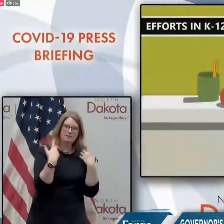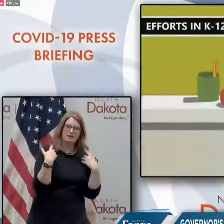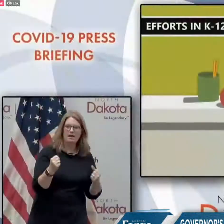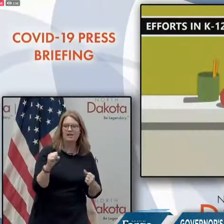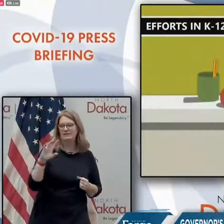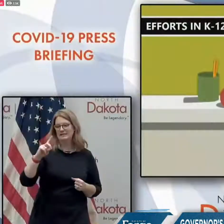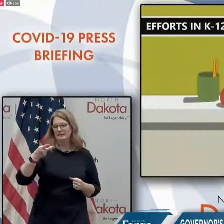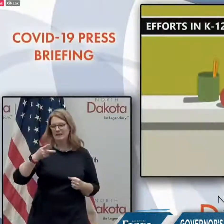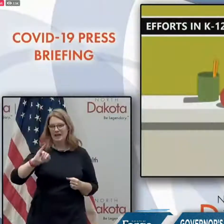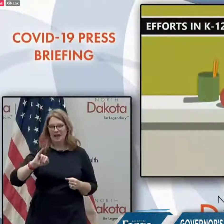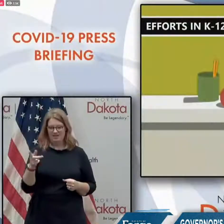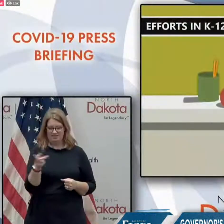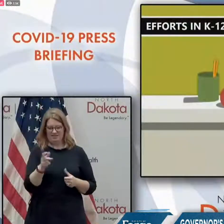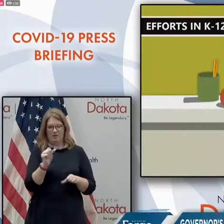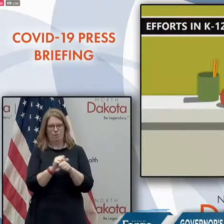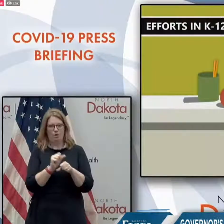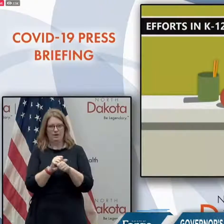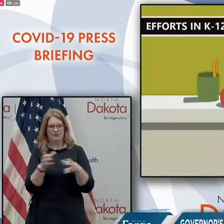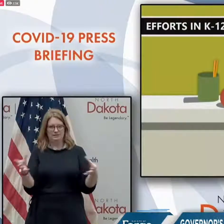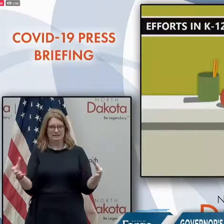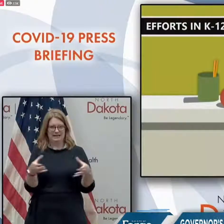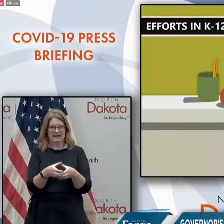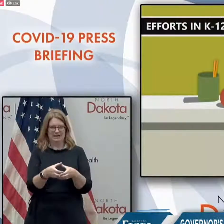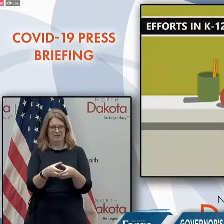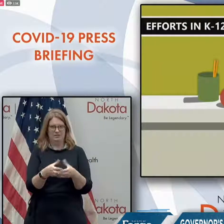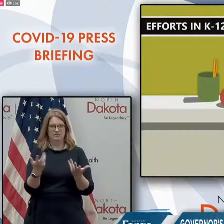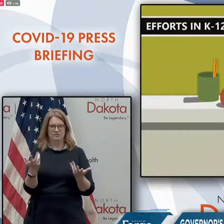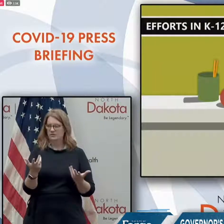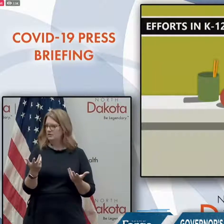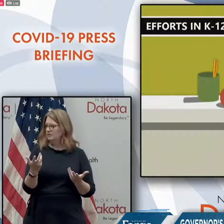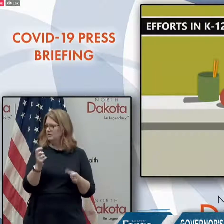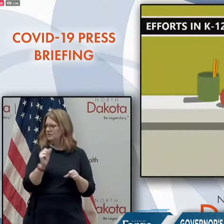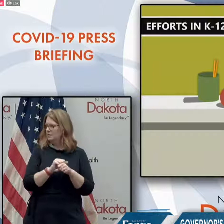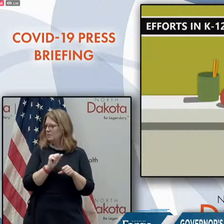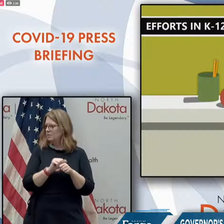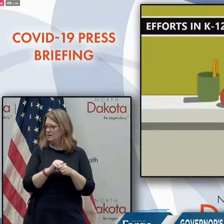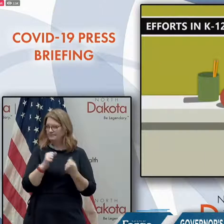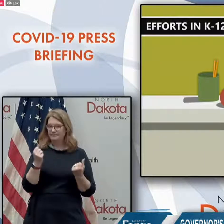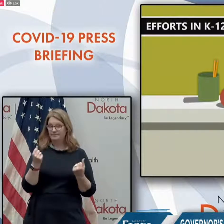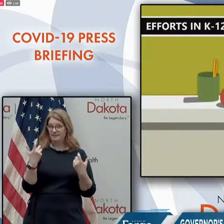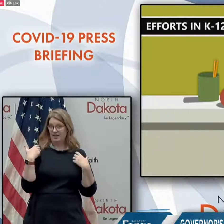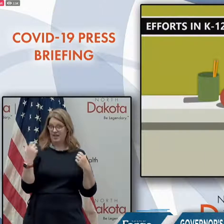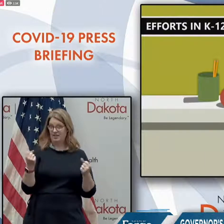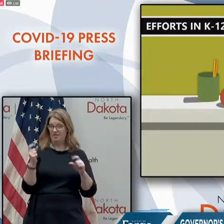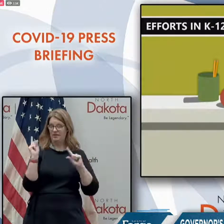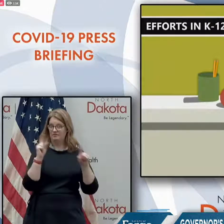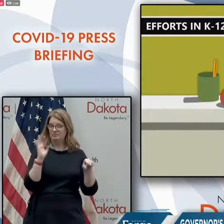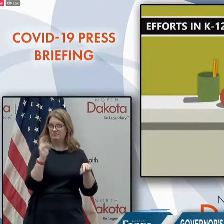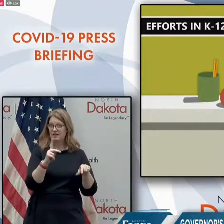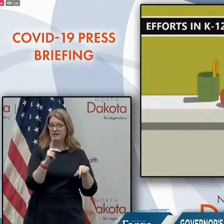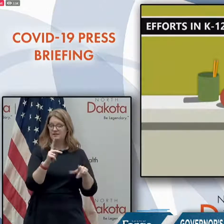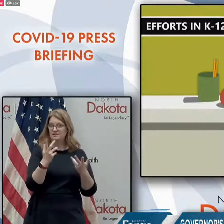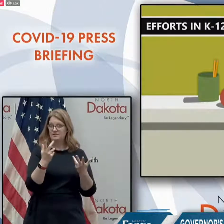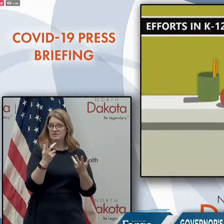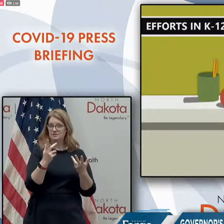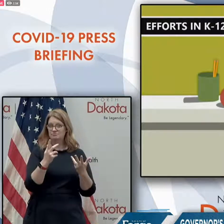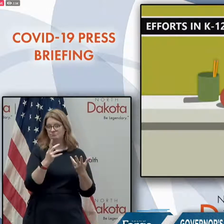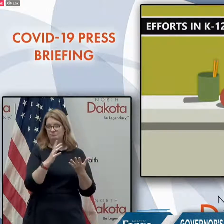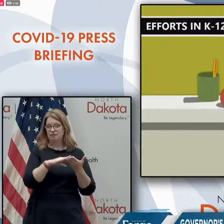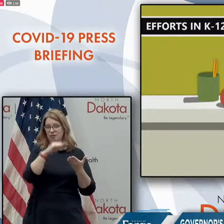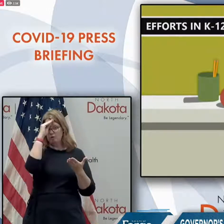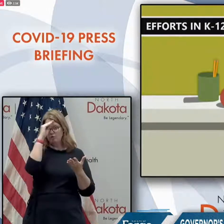DPI teaming up on this, and here to tell us more about the work that the Healthy Return to Learning team has been doing to help us get